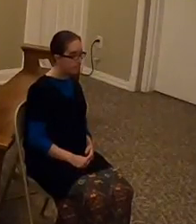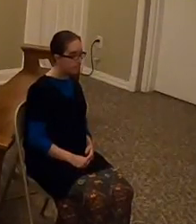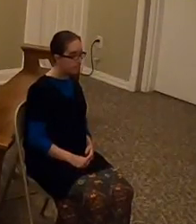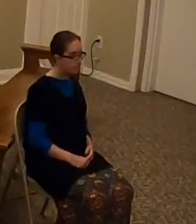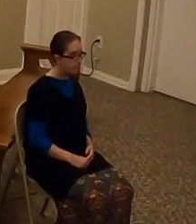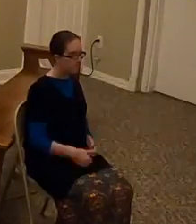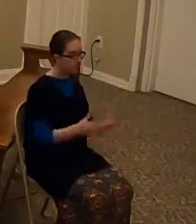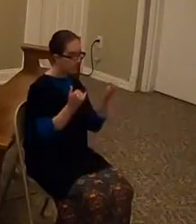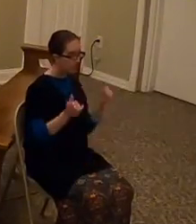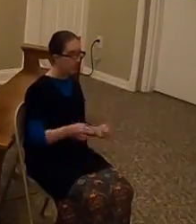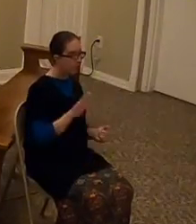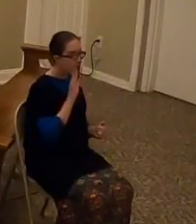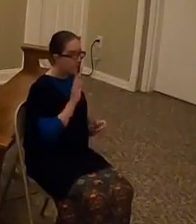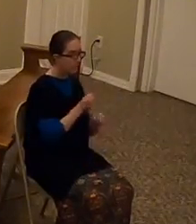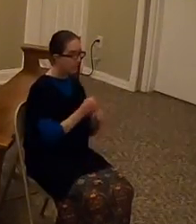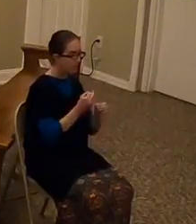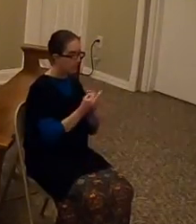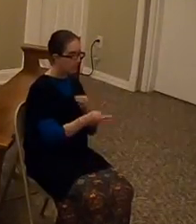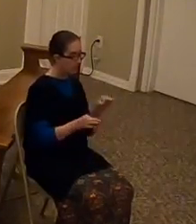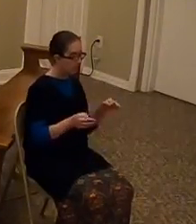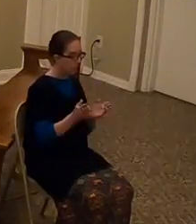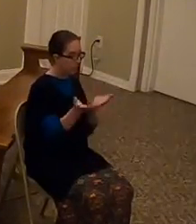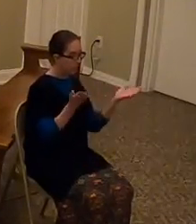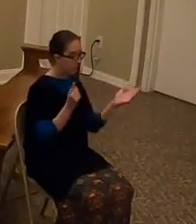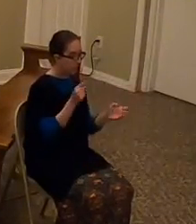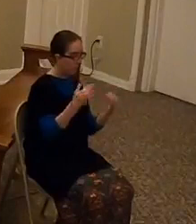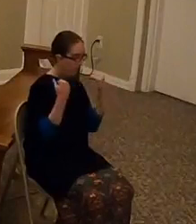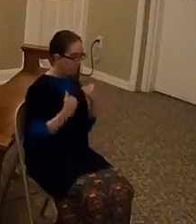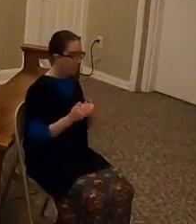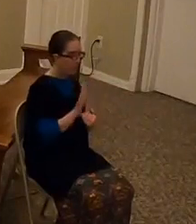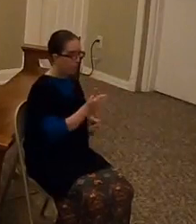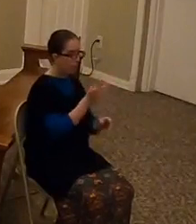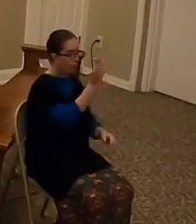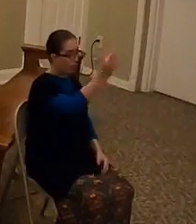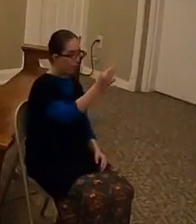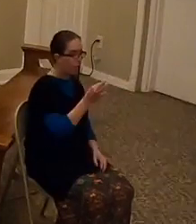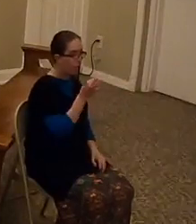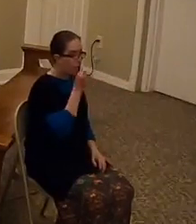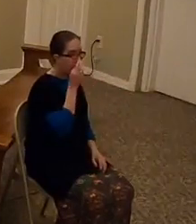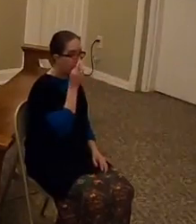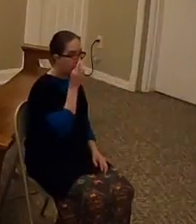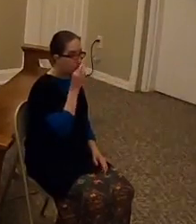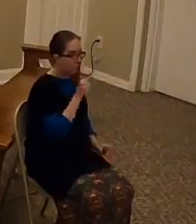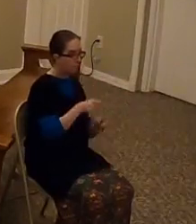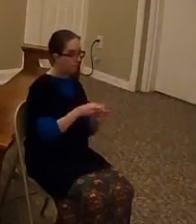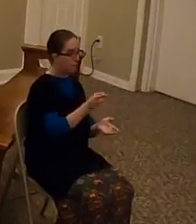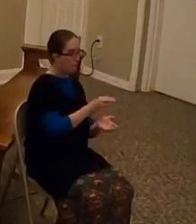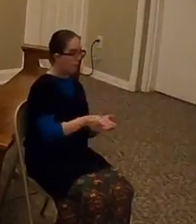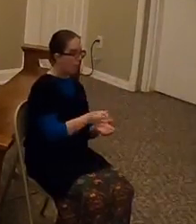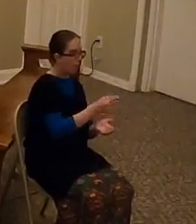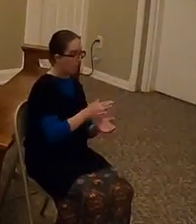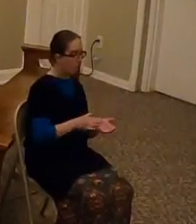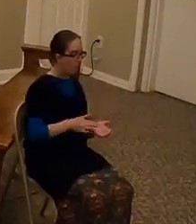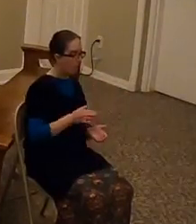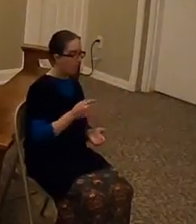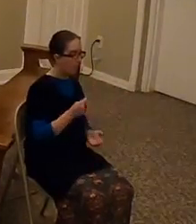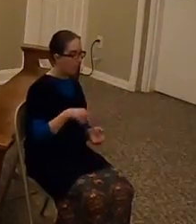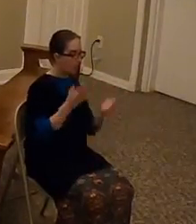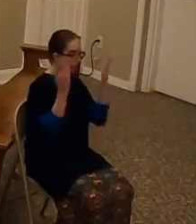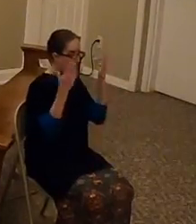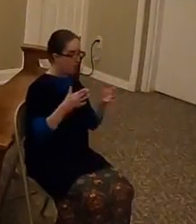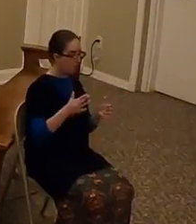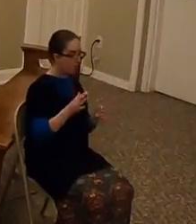For now being made free from sin and becoming service to God, ye have your fruit unto holiness and the